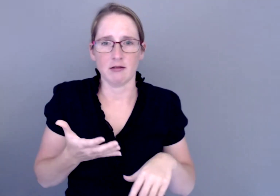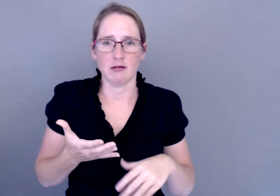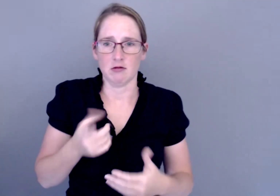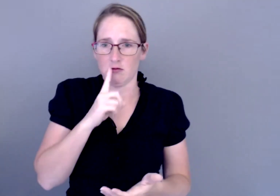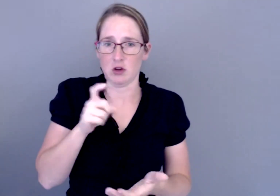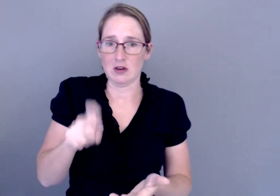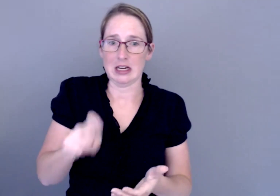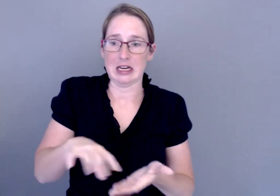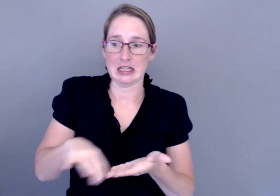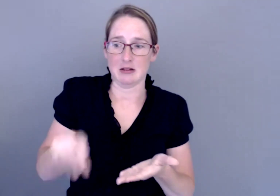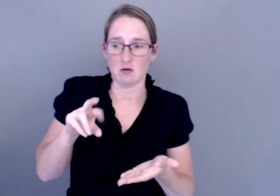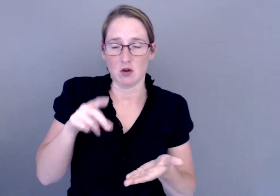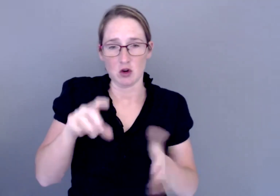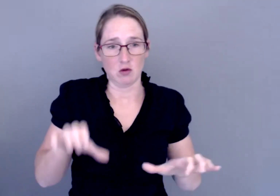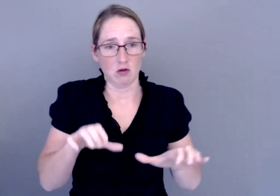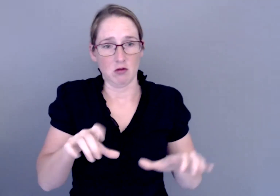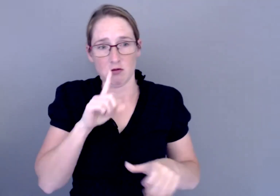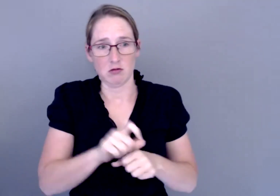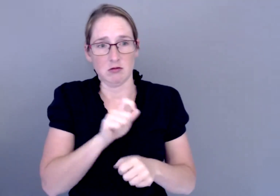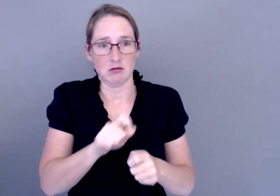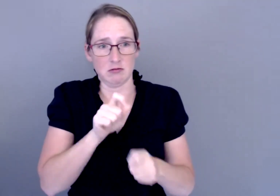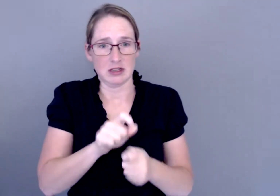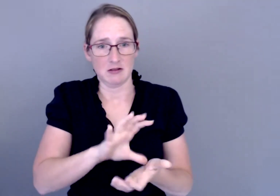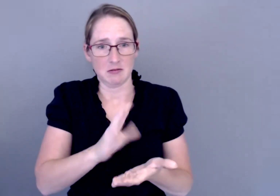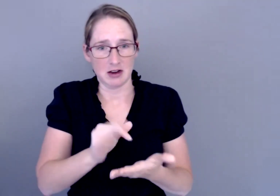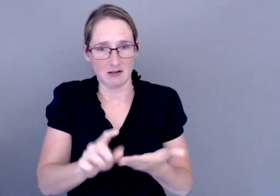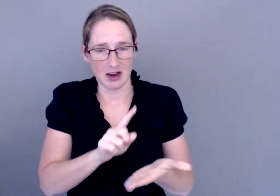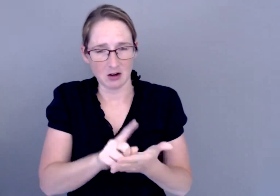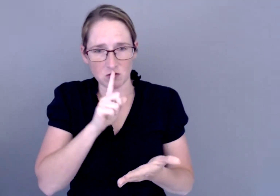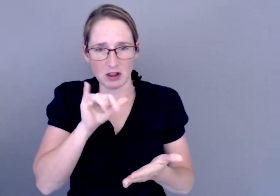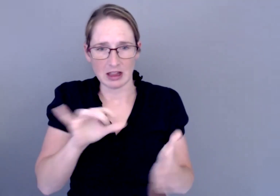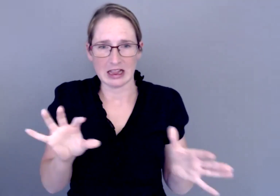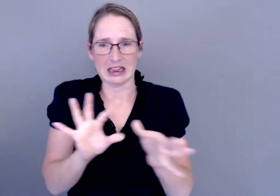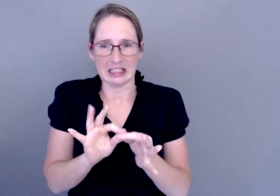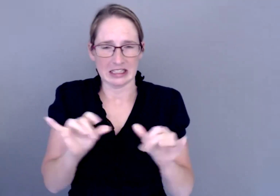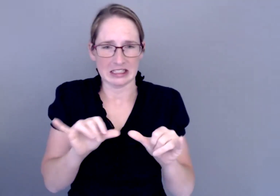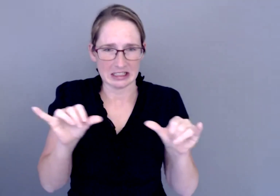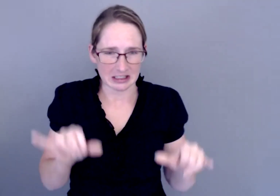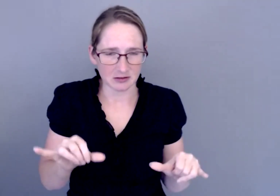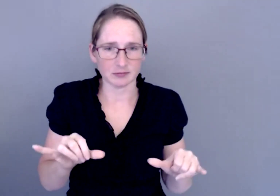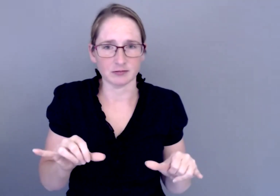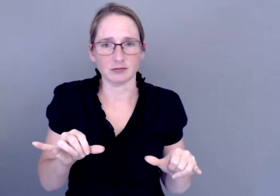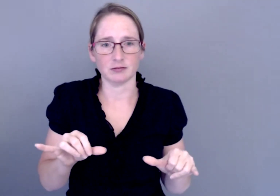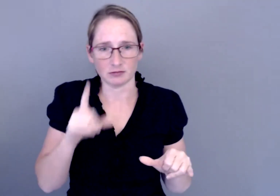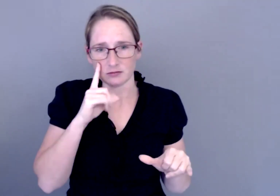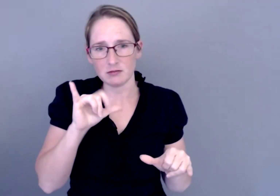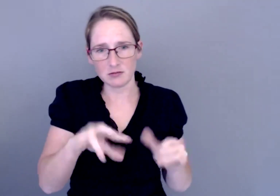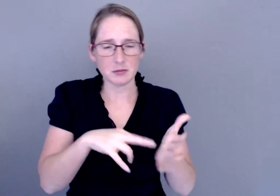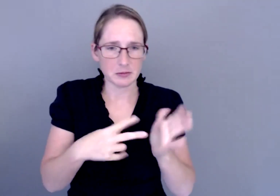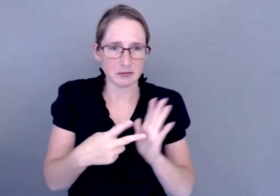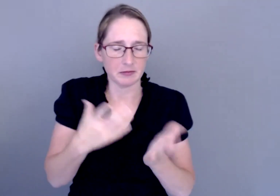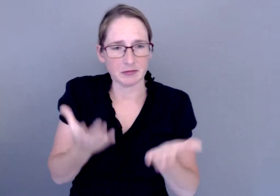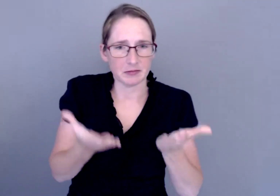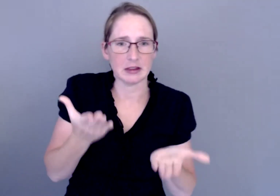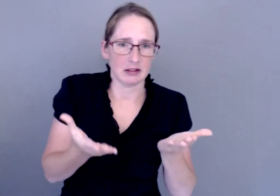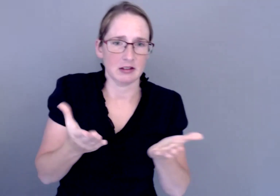meet an exemption or you are doing a certain number of hours. So that kind of like linking those systems for that purpose